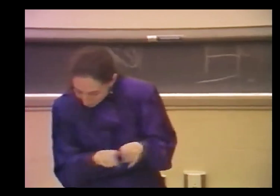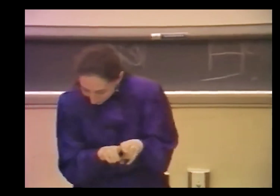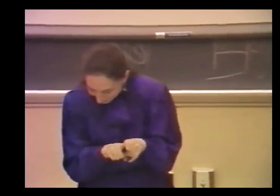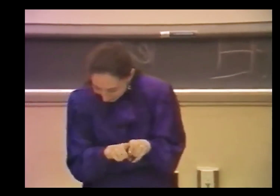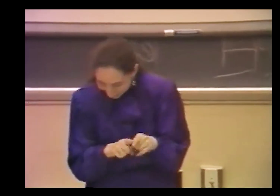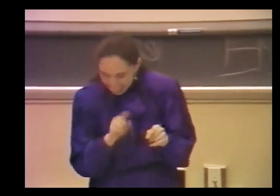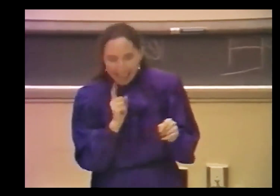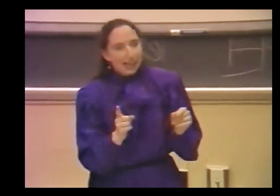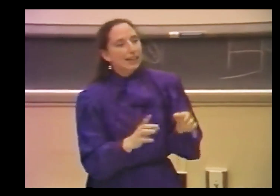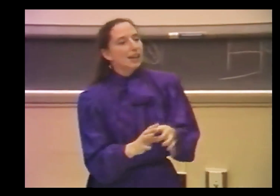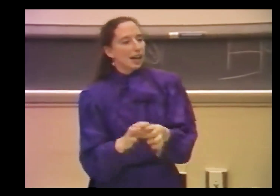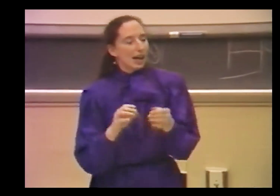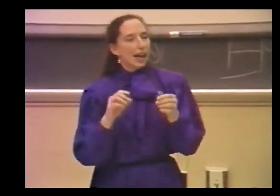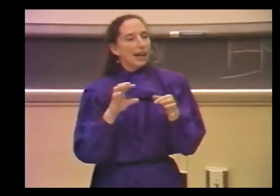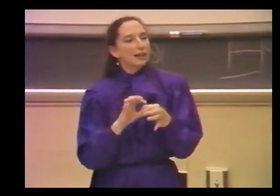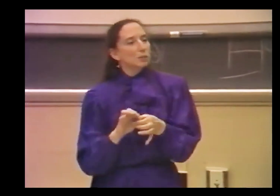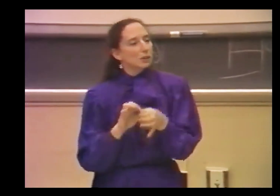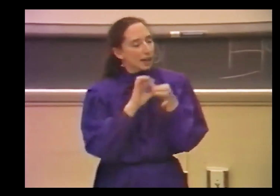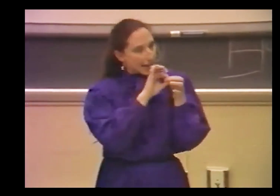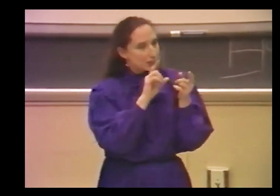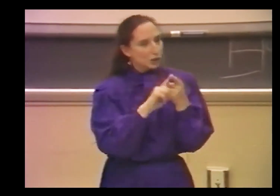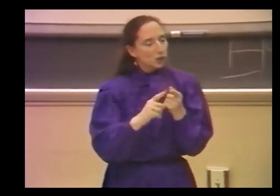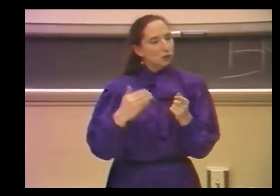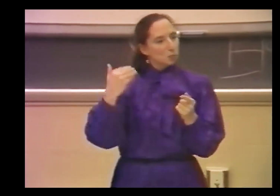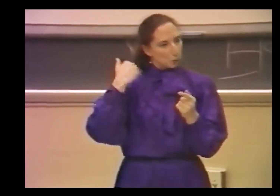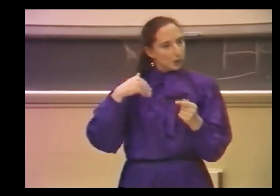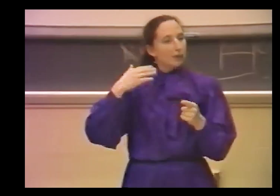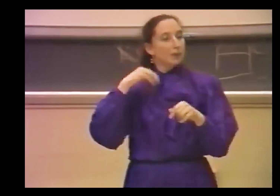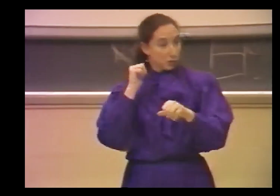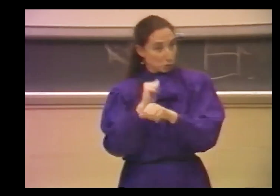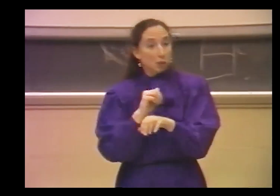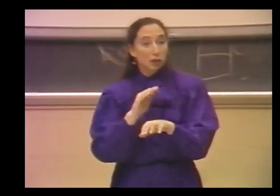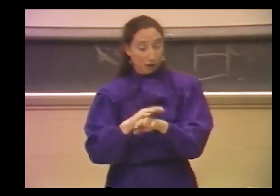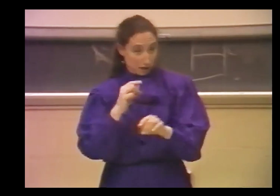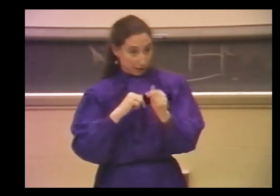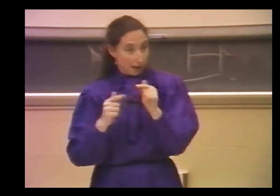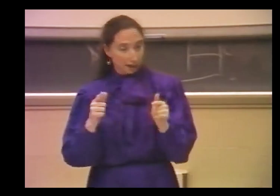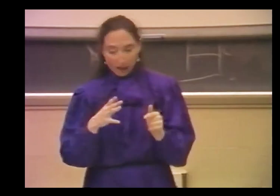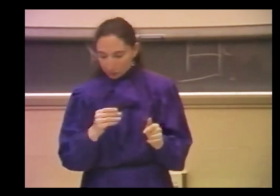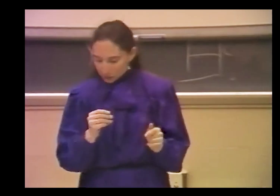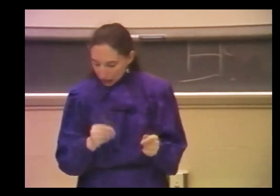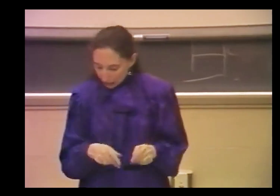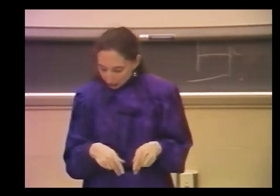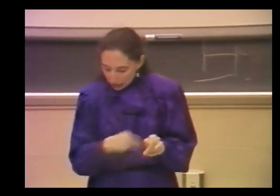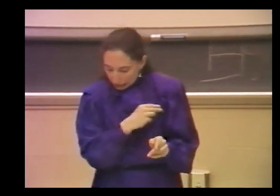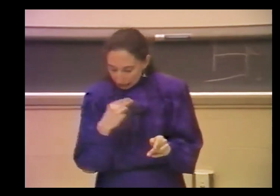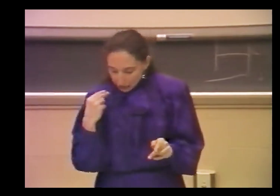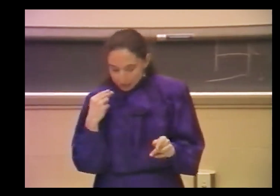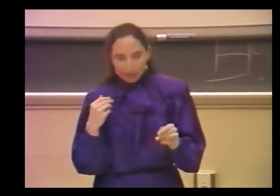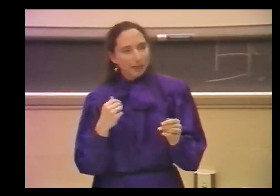also it relates to previous work on sign language and lets